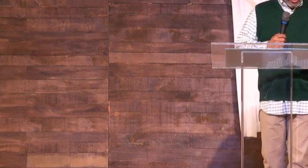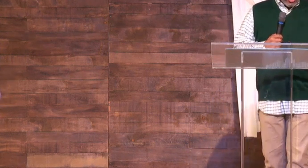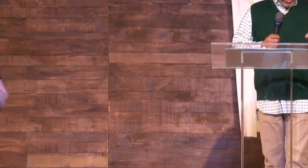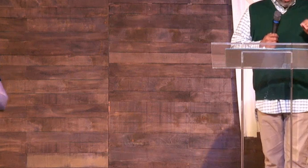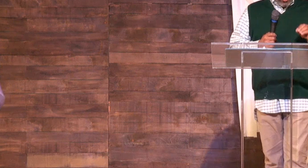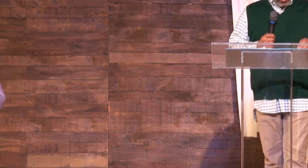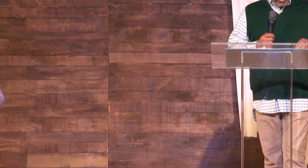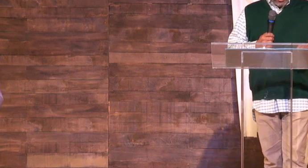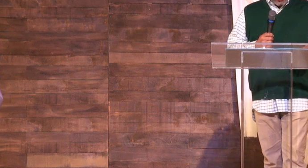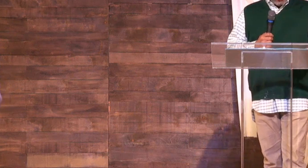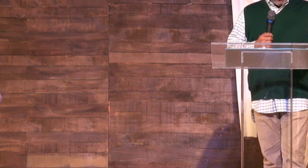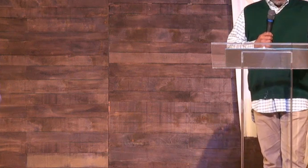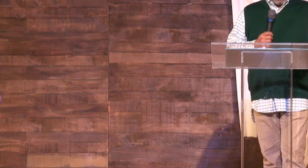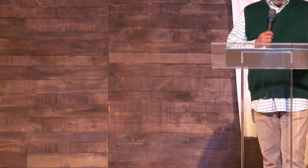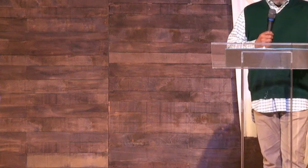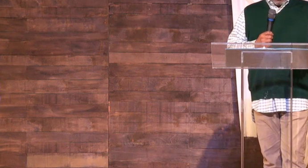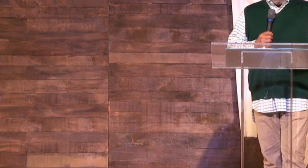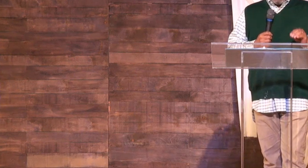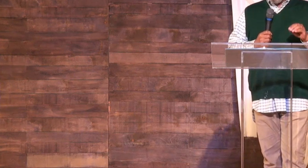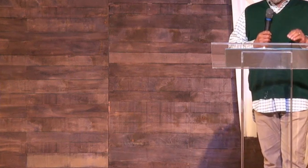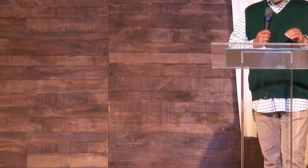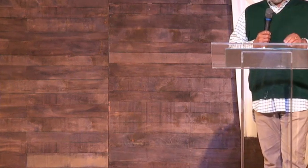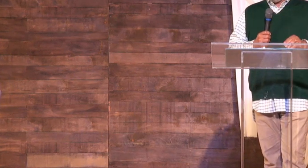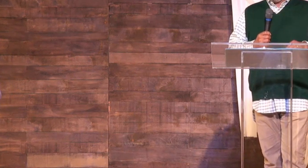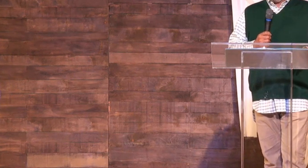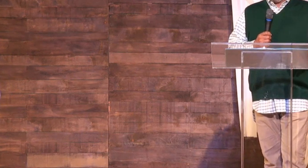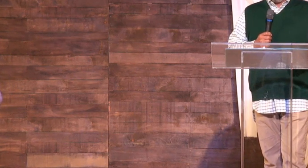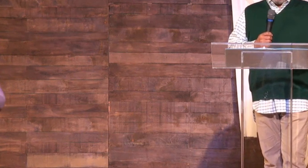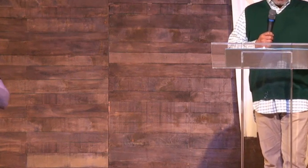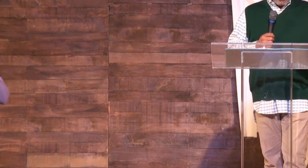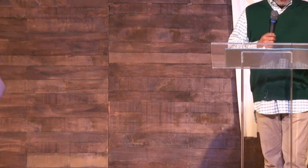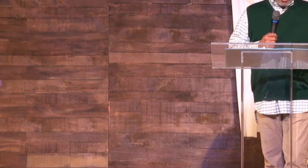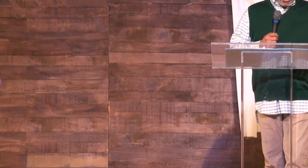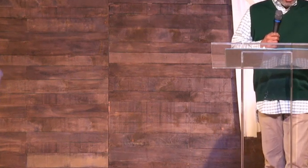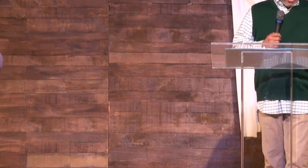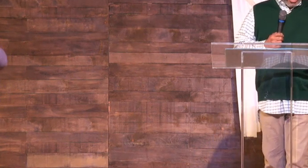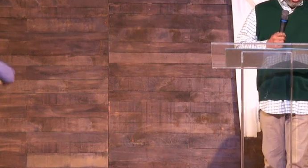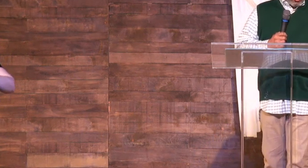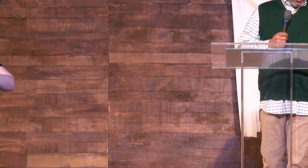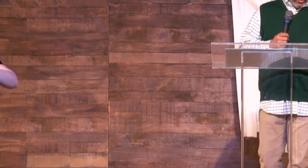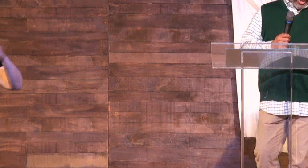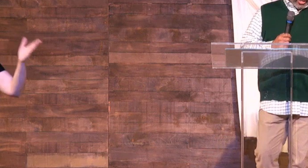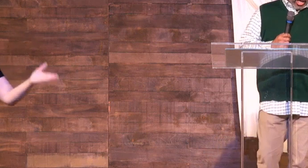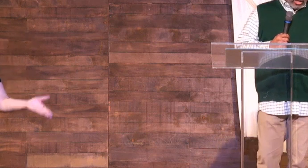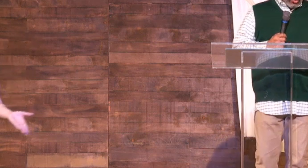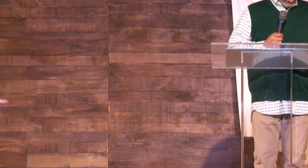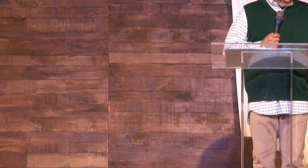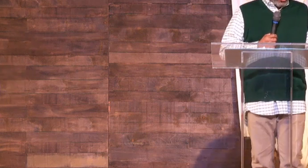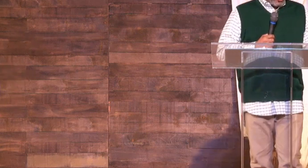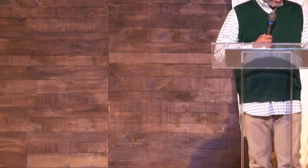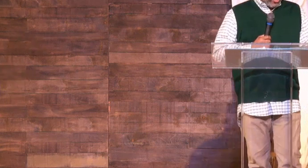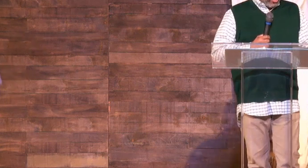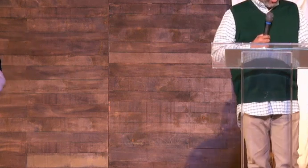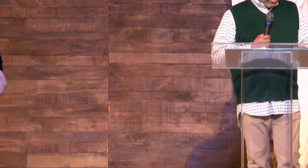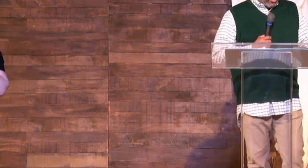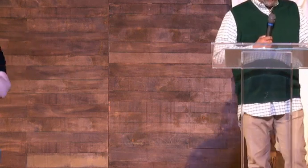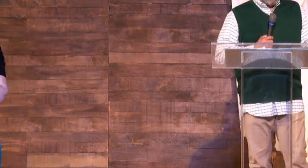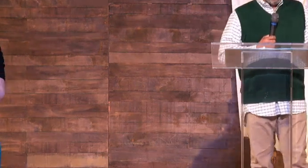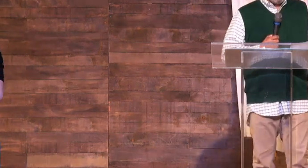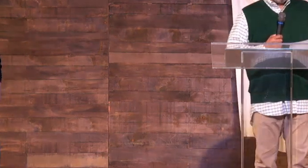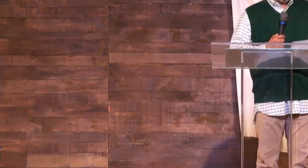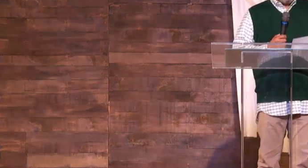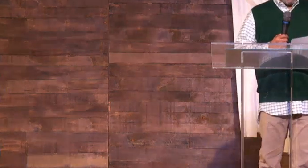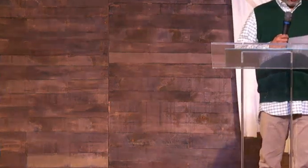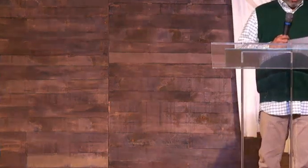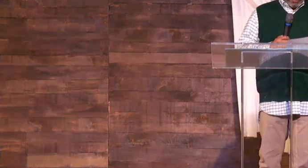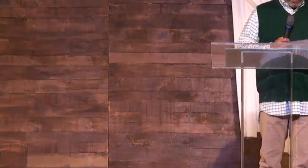So as we approach the throne of our sovereign King, please stand as we read God's word for our